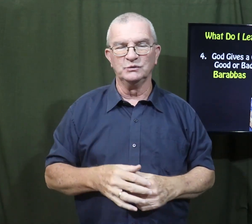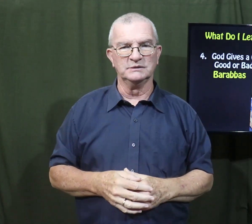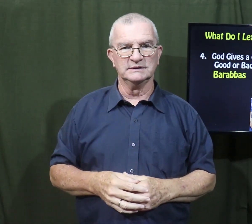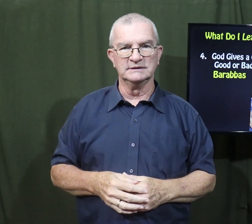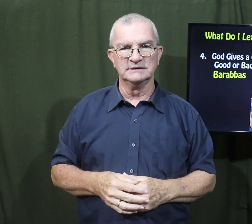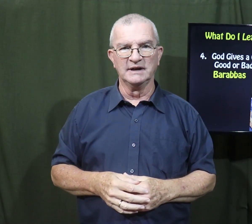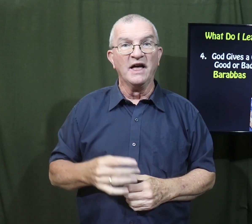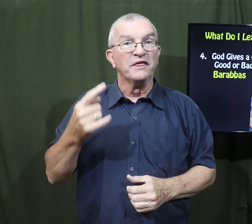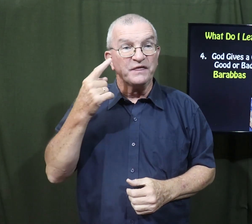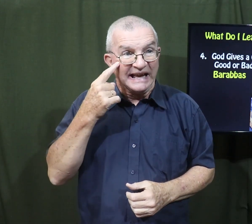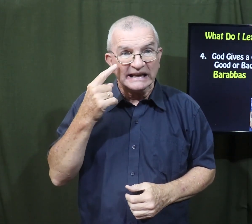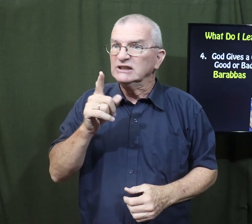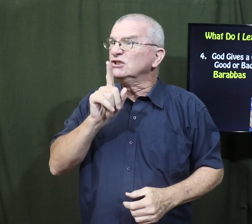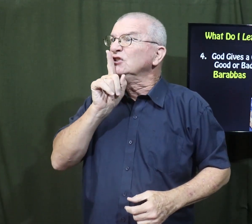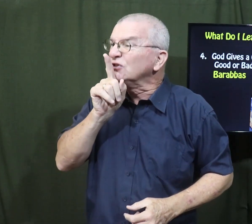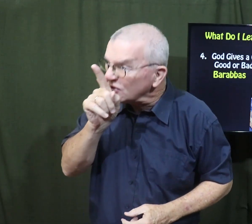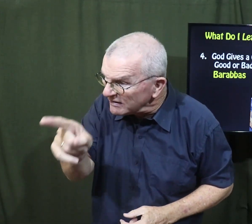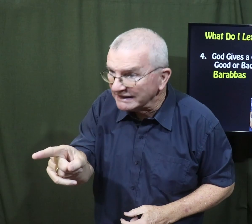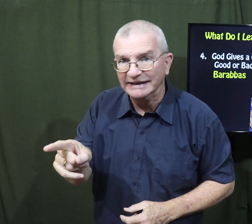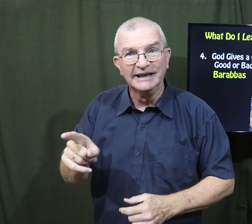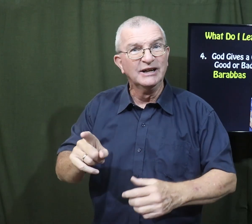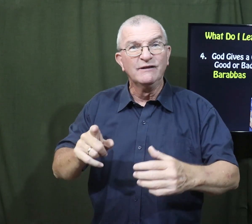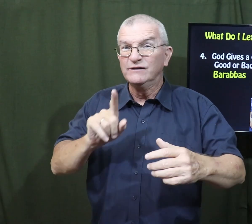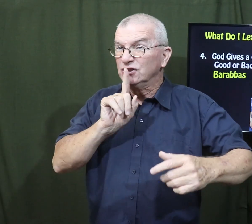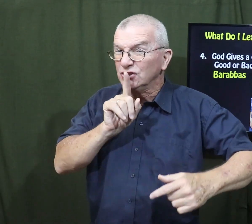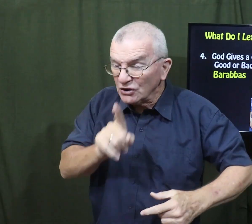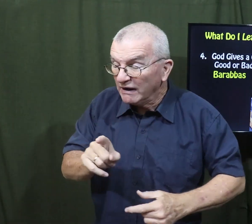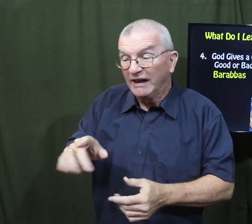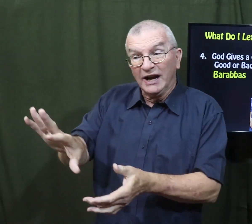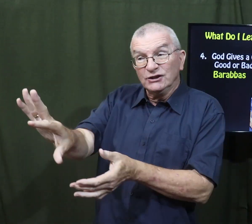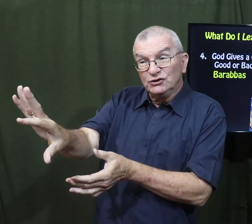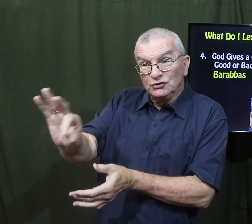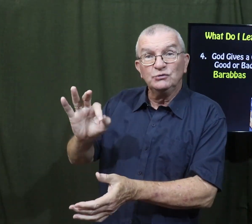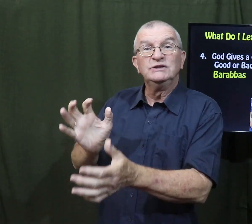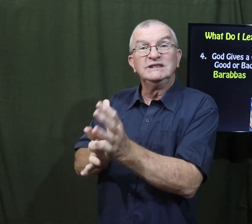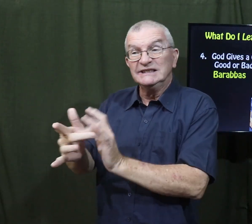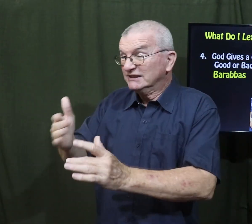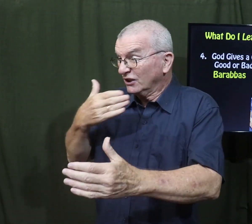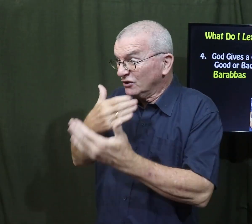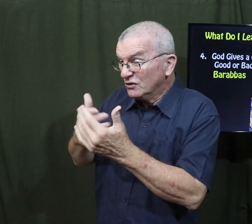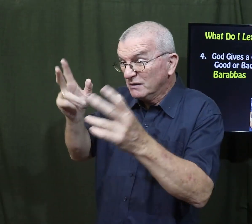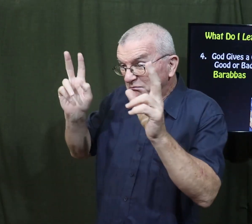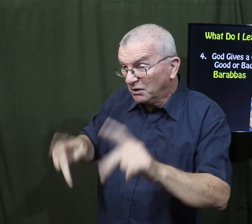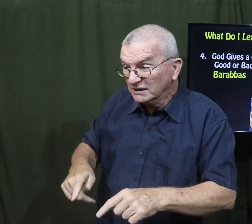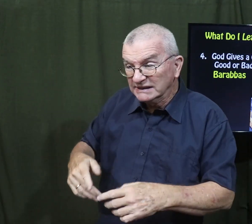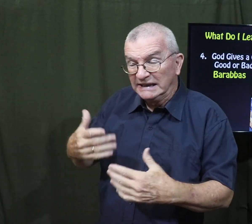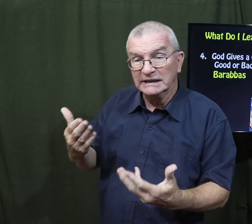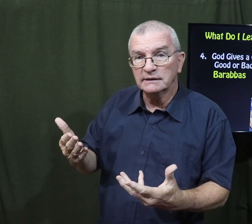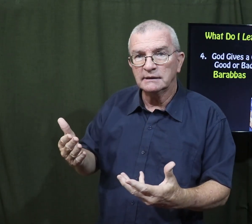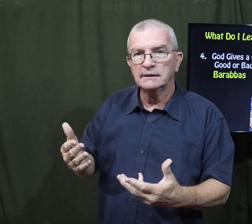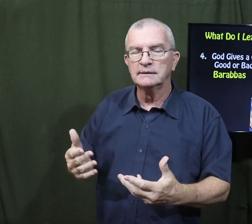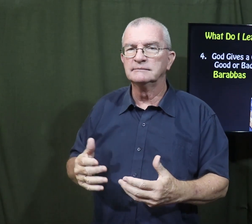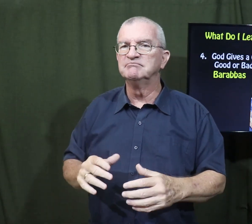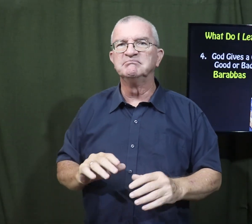Pilate offered them just two, thinking surely, for sure they'll choose Jesus. He's a good